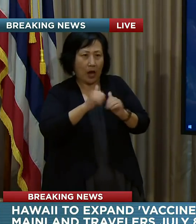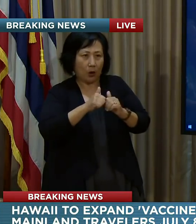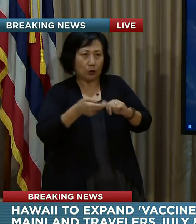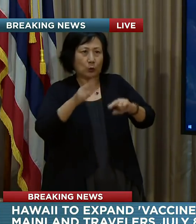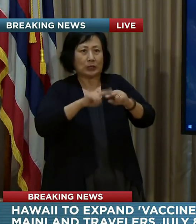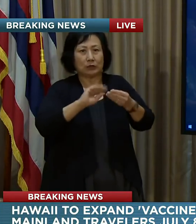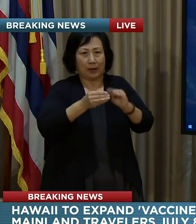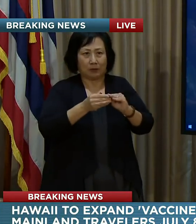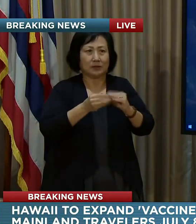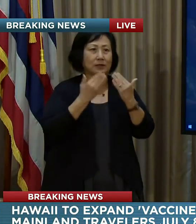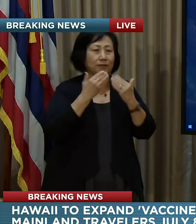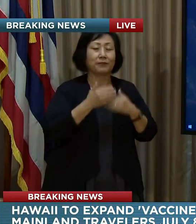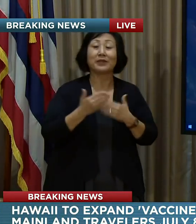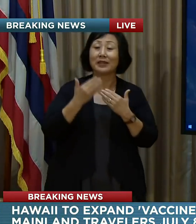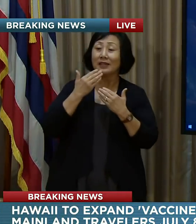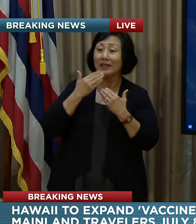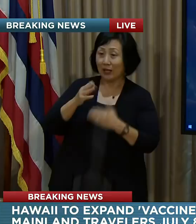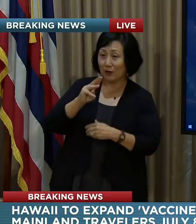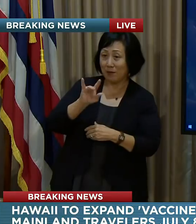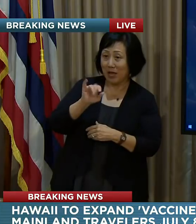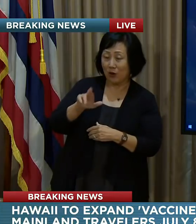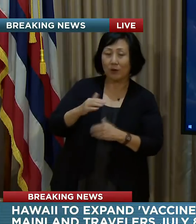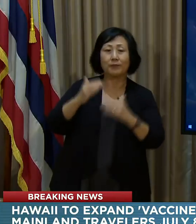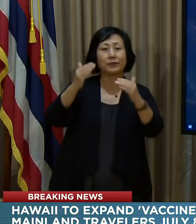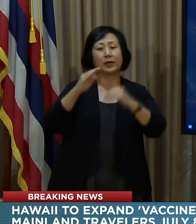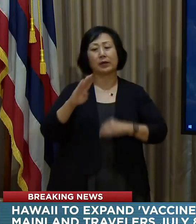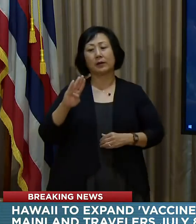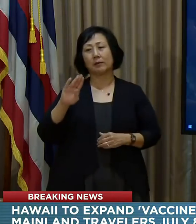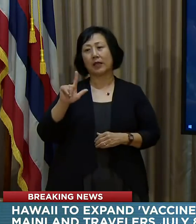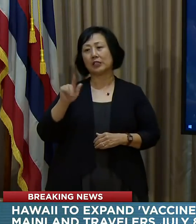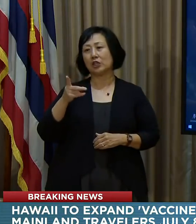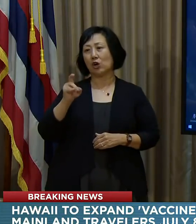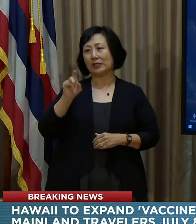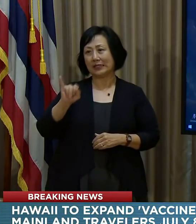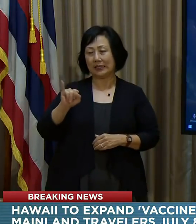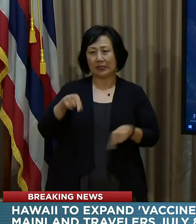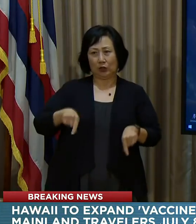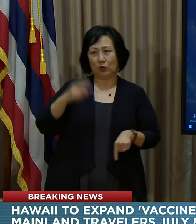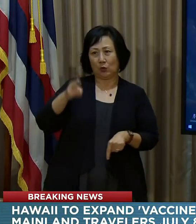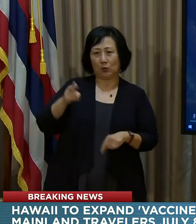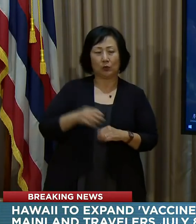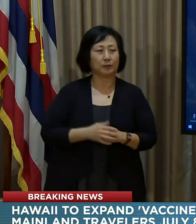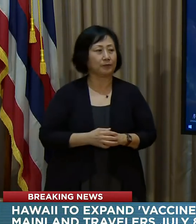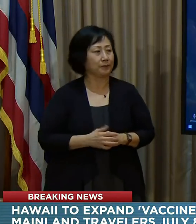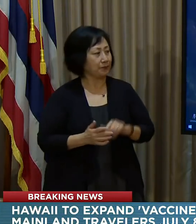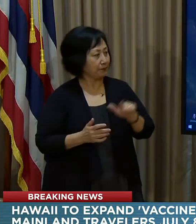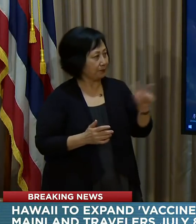you. Thank you, Mayor. Mayor Blangiardi, Honolulu.